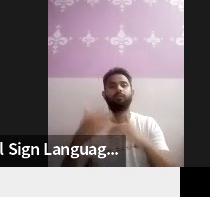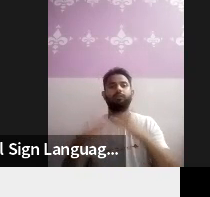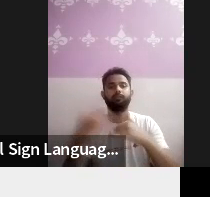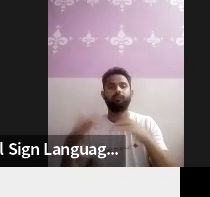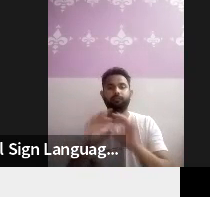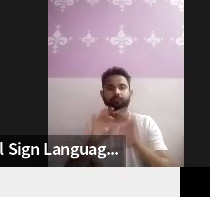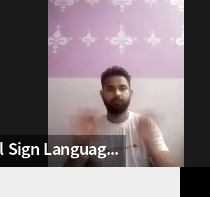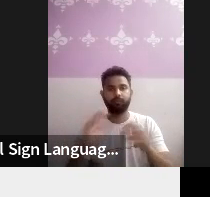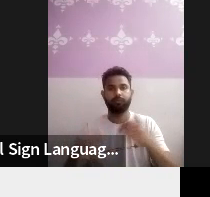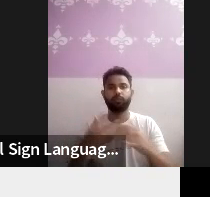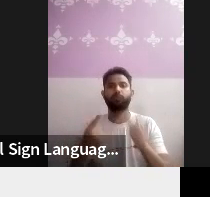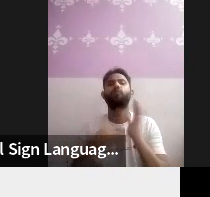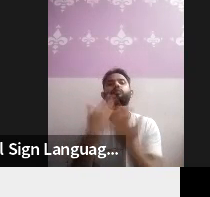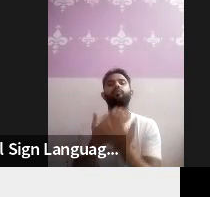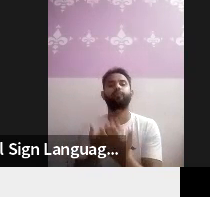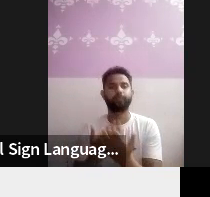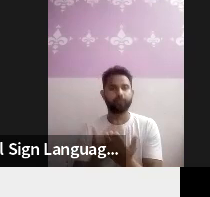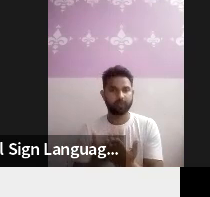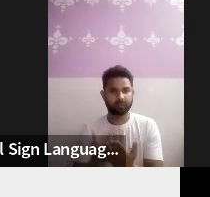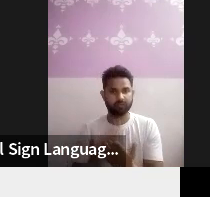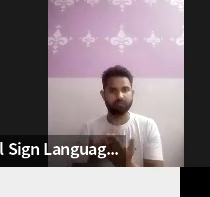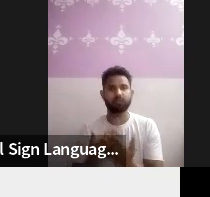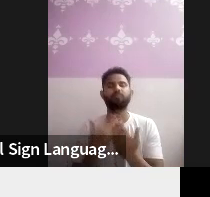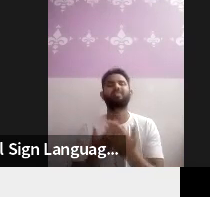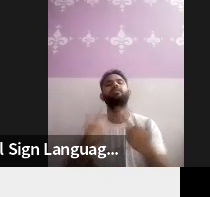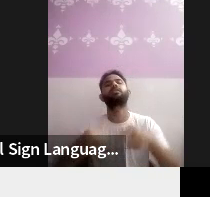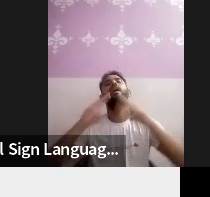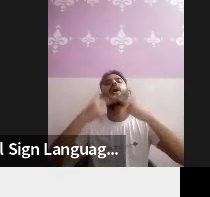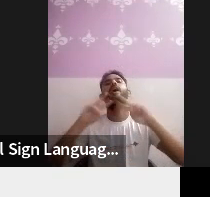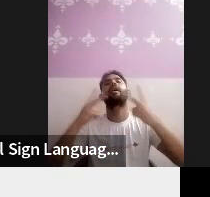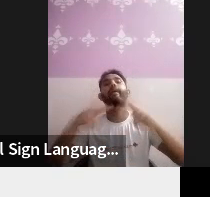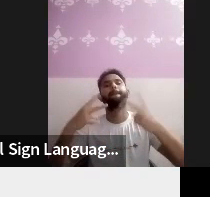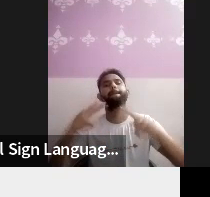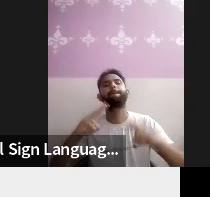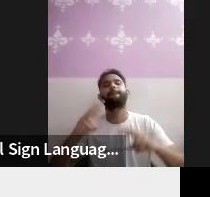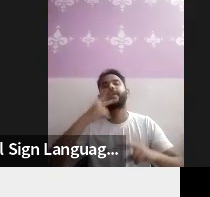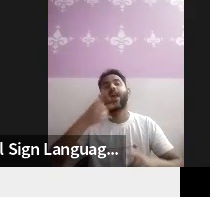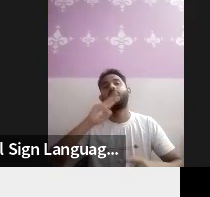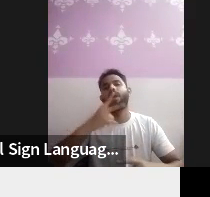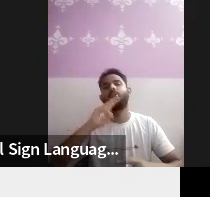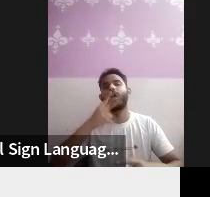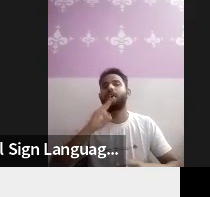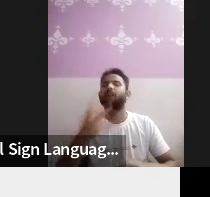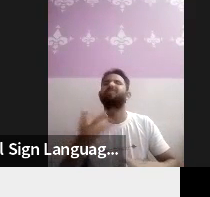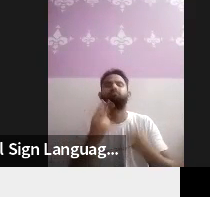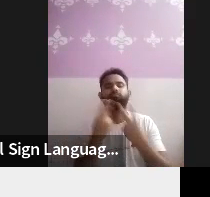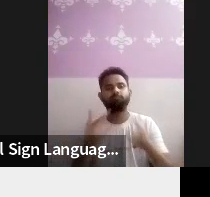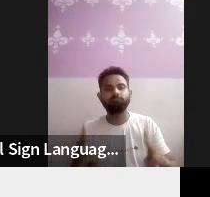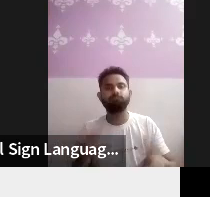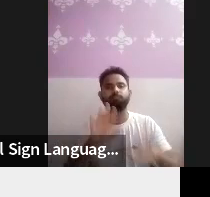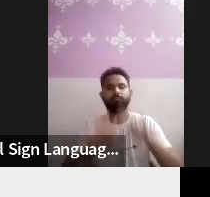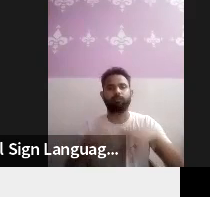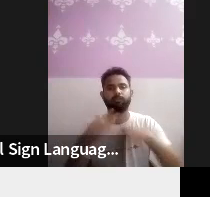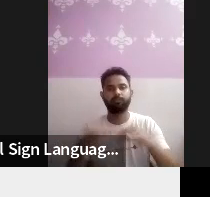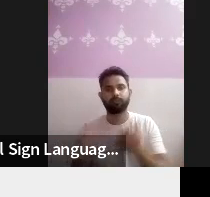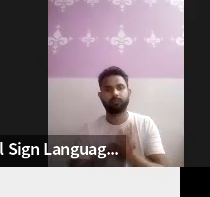here, because if you've made a complaint that it's not accessible, then obviously it needs to be made accessible. And they know that, I mean, the government